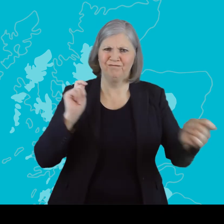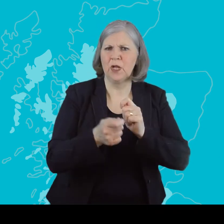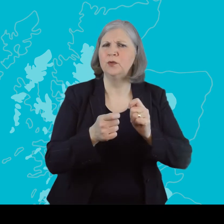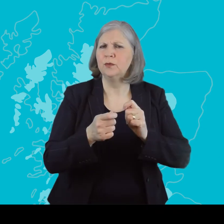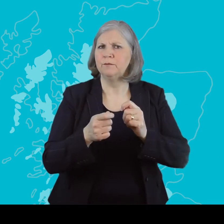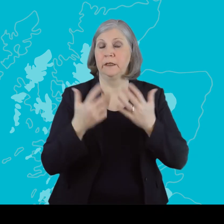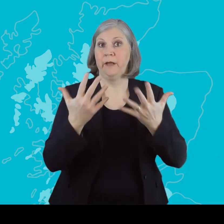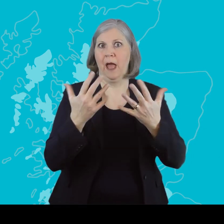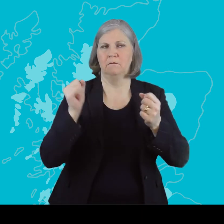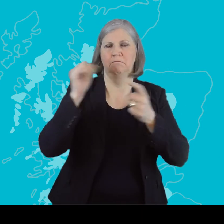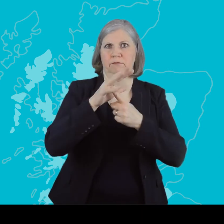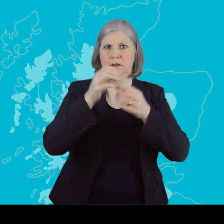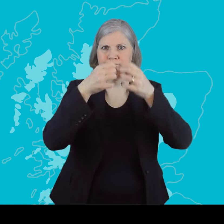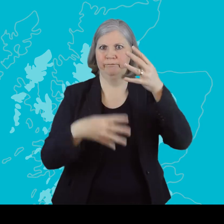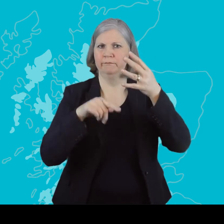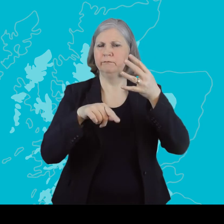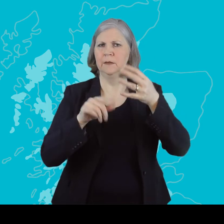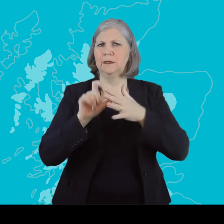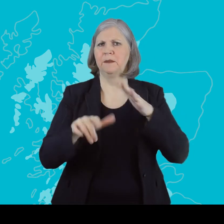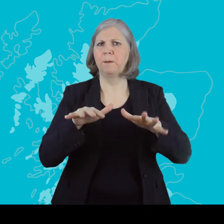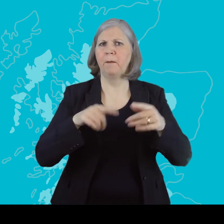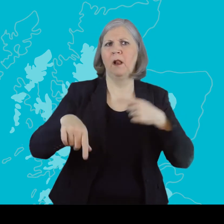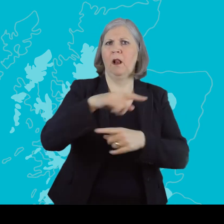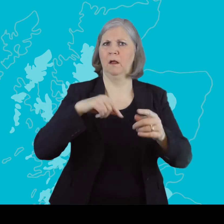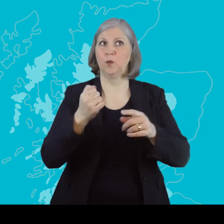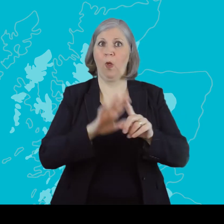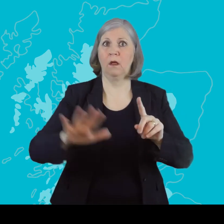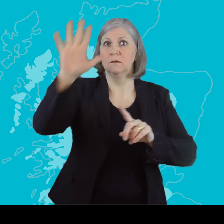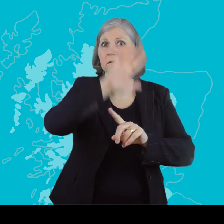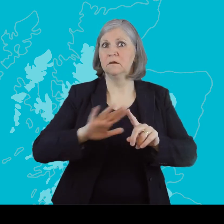Manifesto for Change 10 Priorities for Disabled People in Scotland.